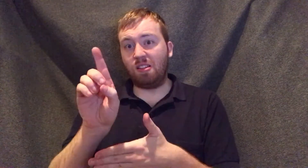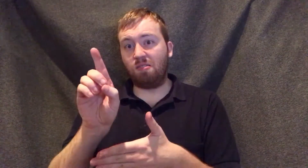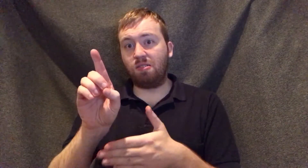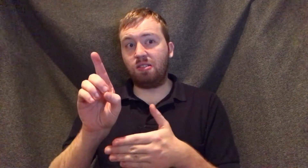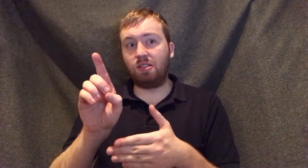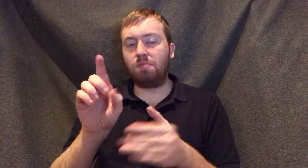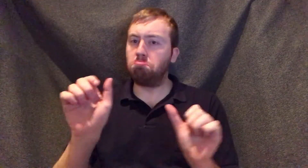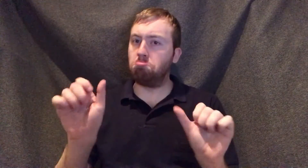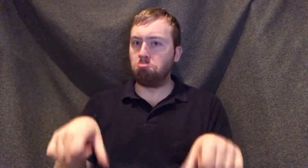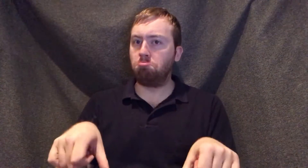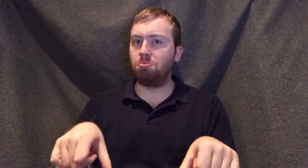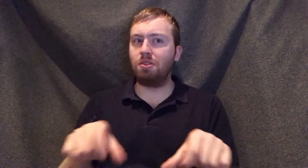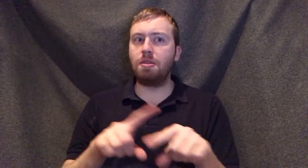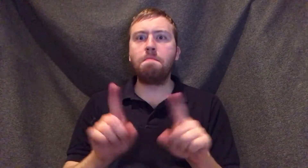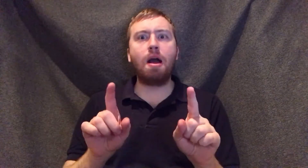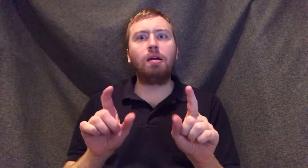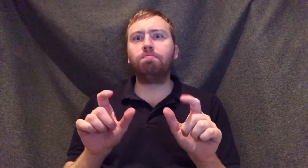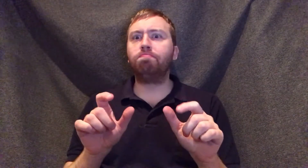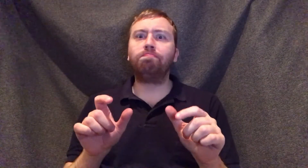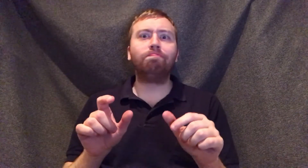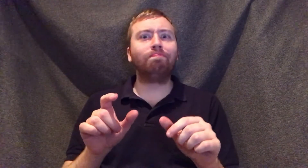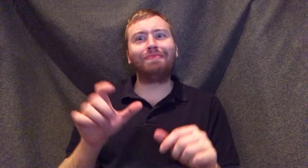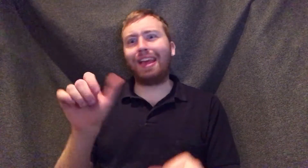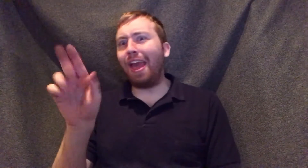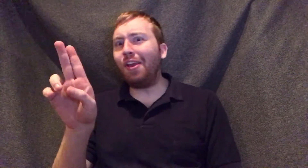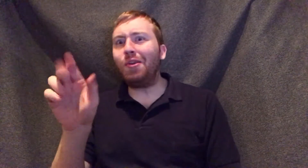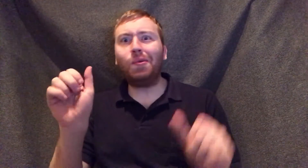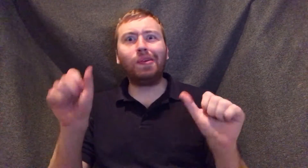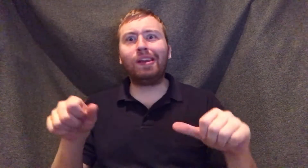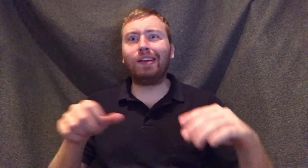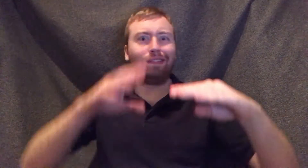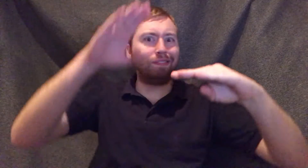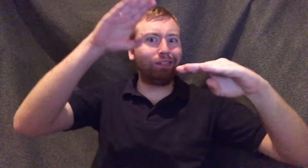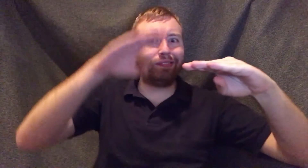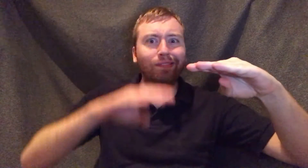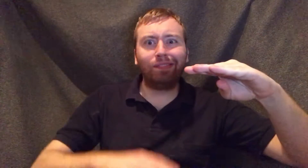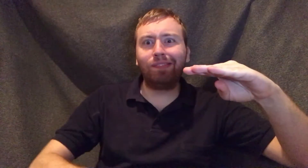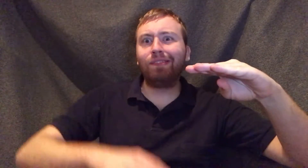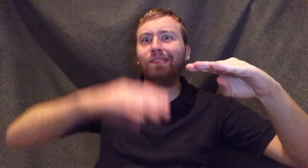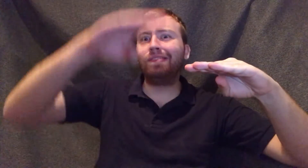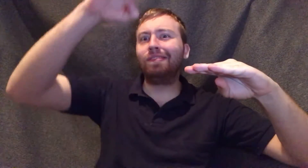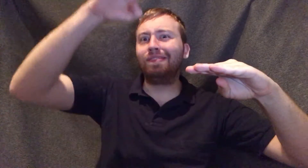Some people will have more subtle difficulties, while others will have complex needs requiring more intensive support.